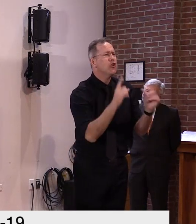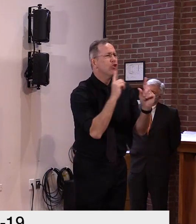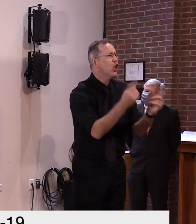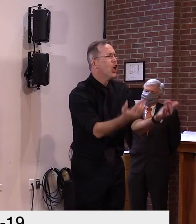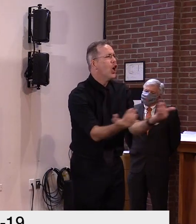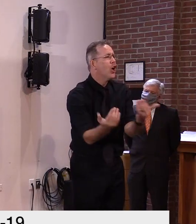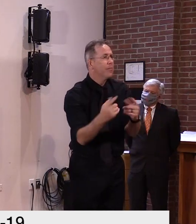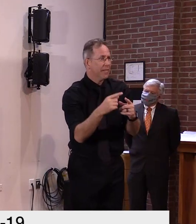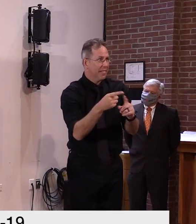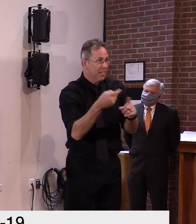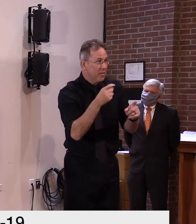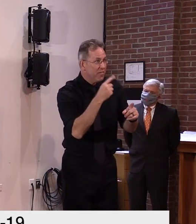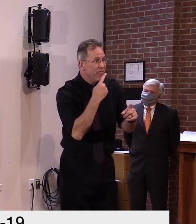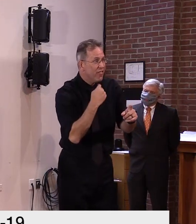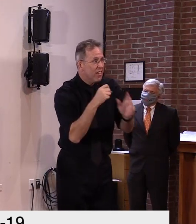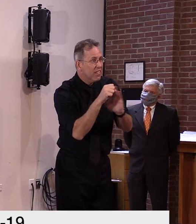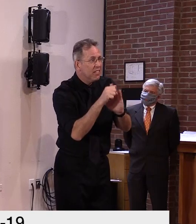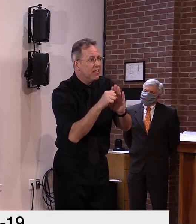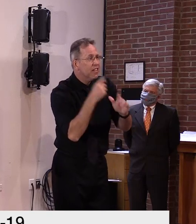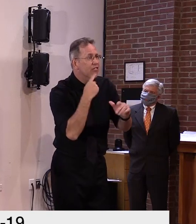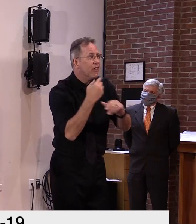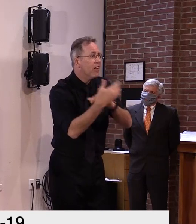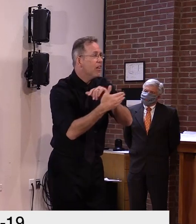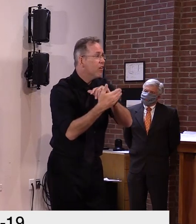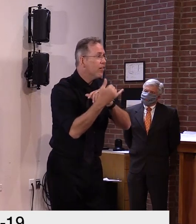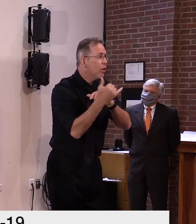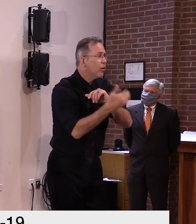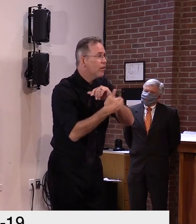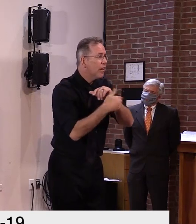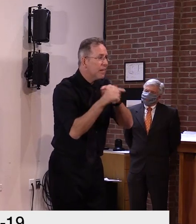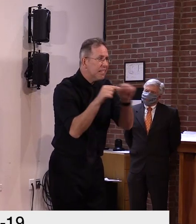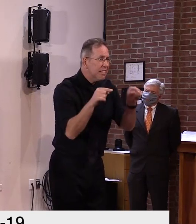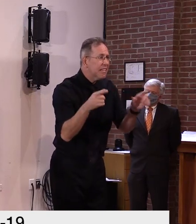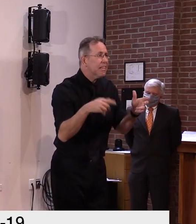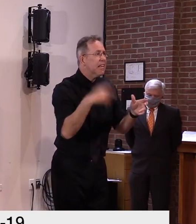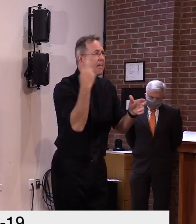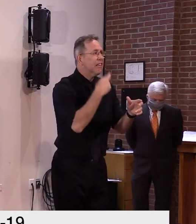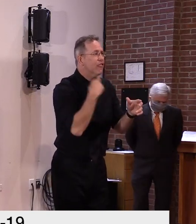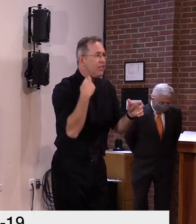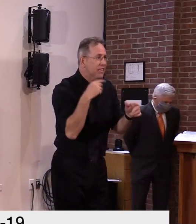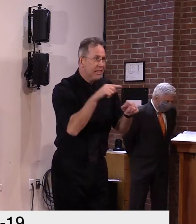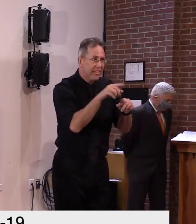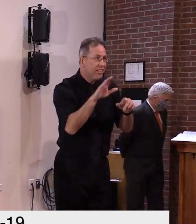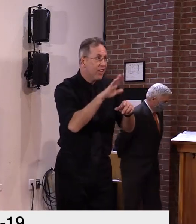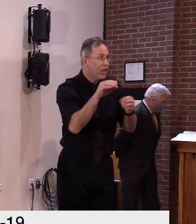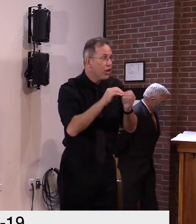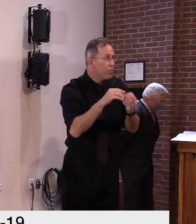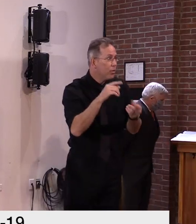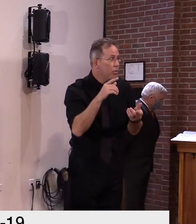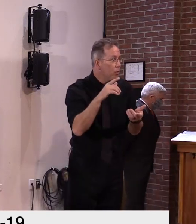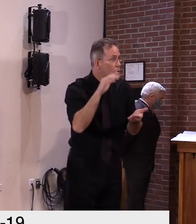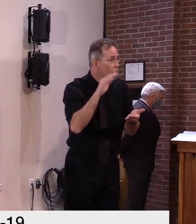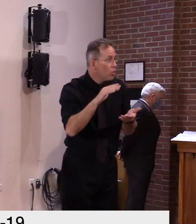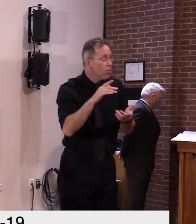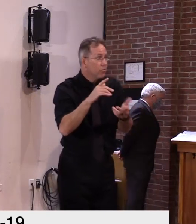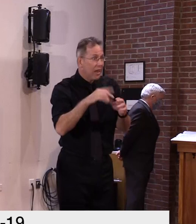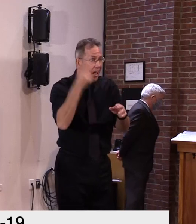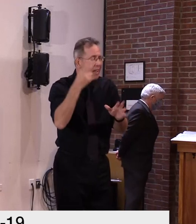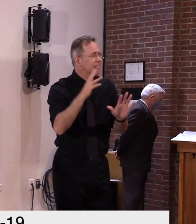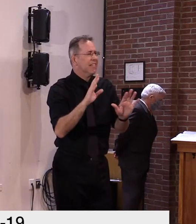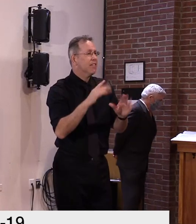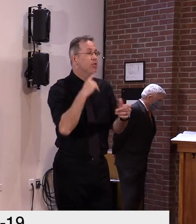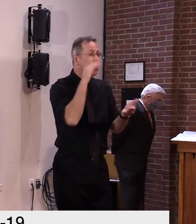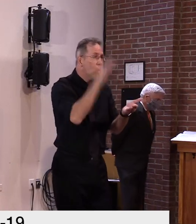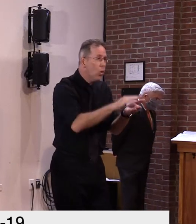won't be spreading. So that was my only point, that at that point, my hope is that other states surrounding us